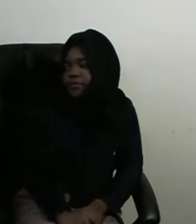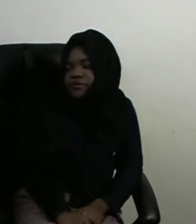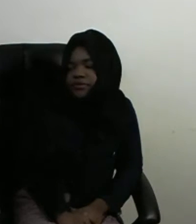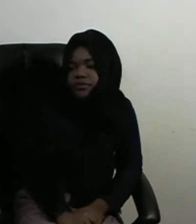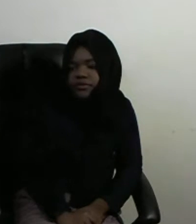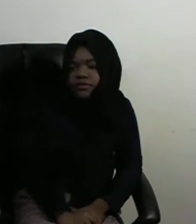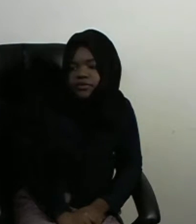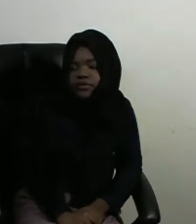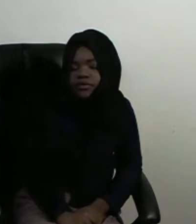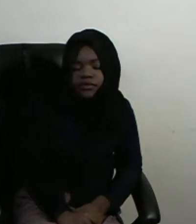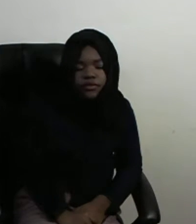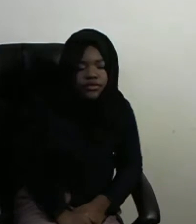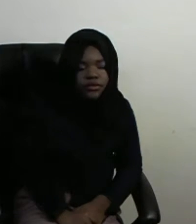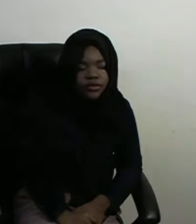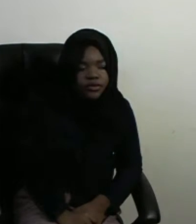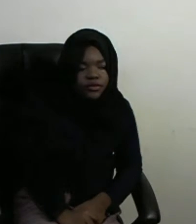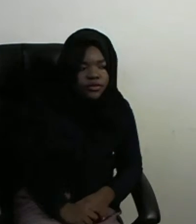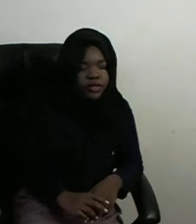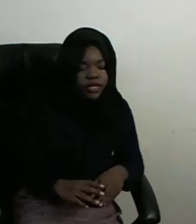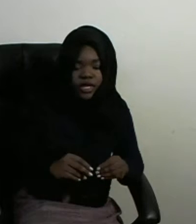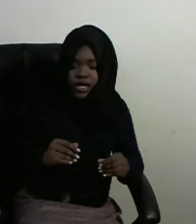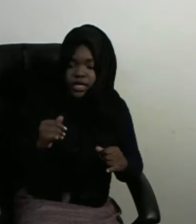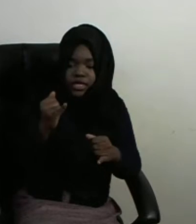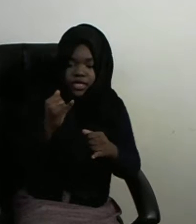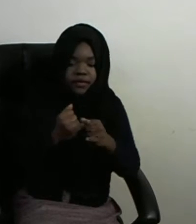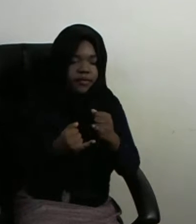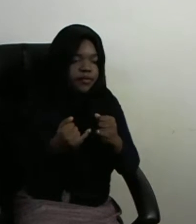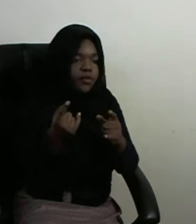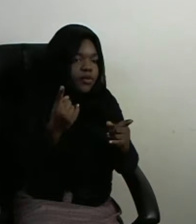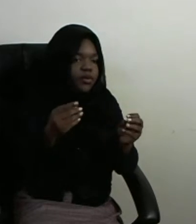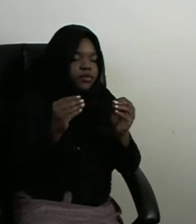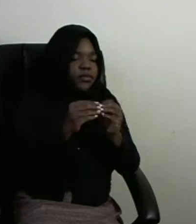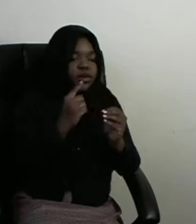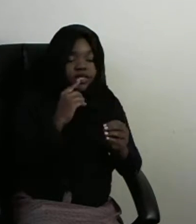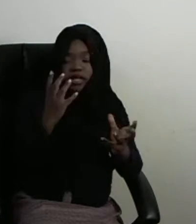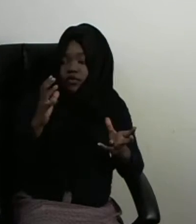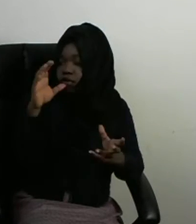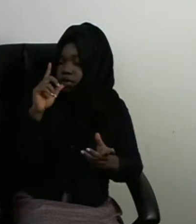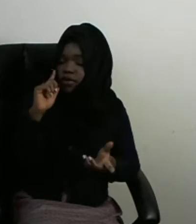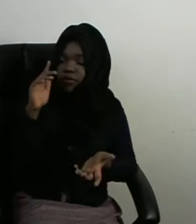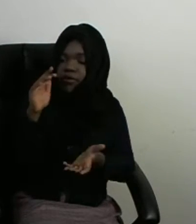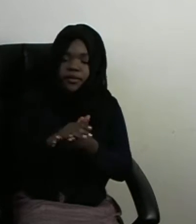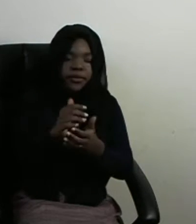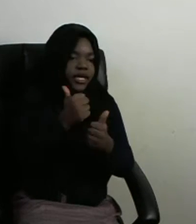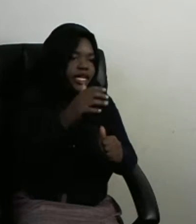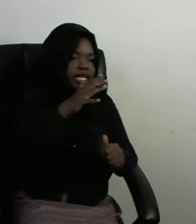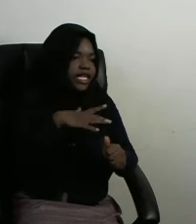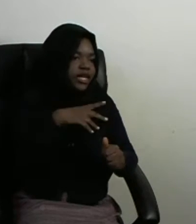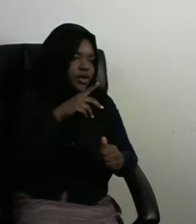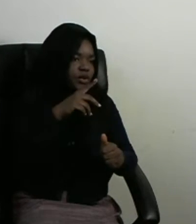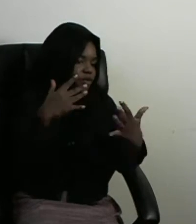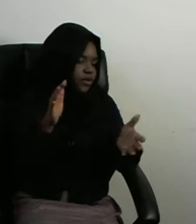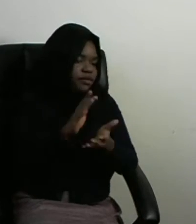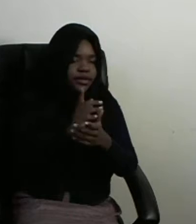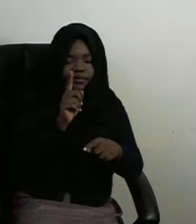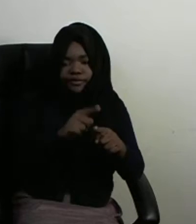one more, which we said is to seek for marriage or to marry any lady who is